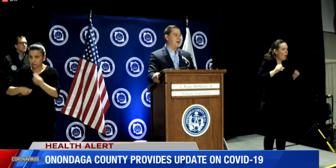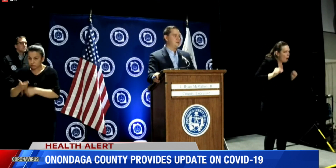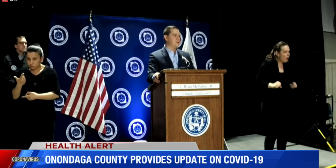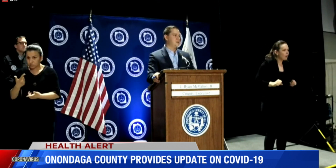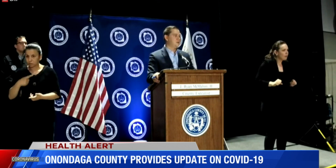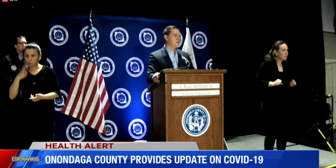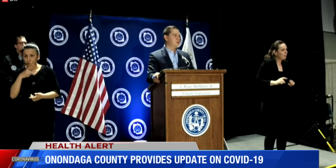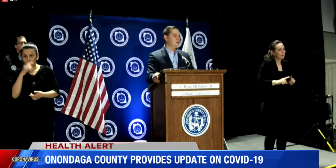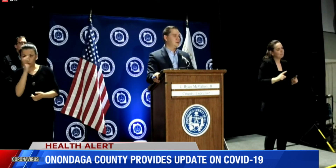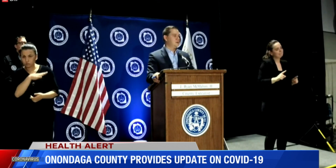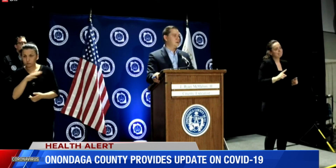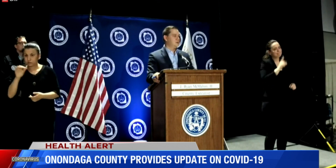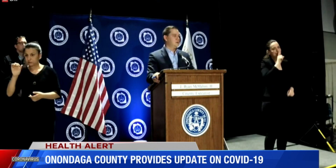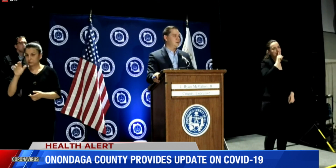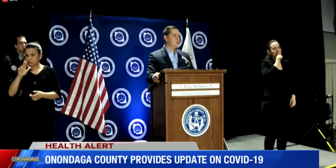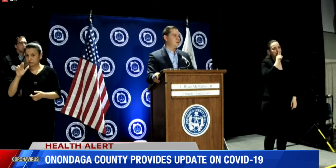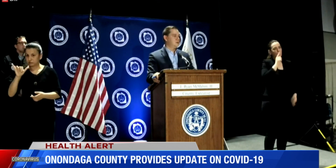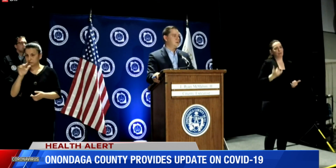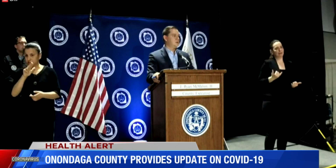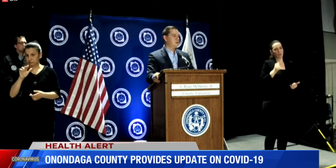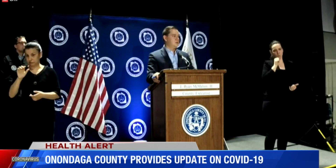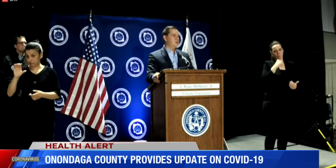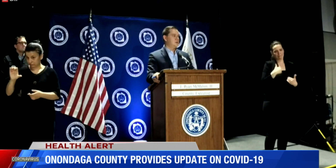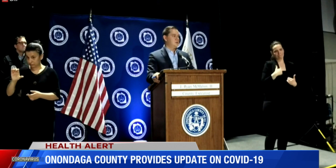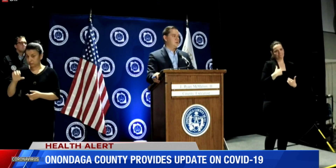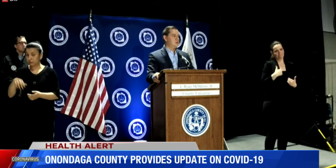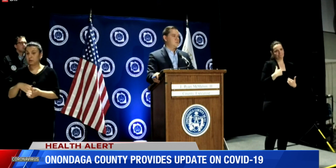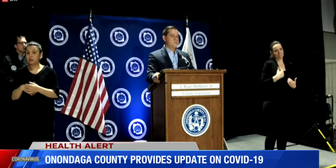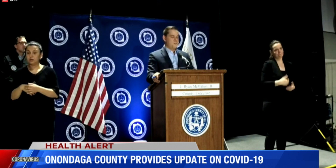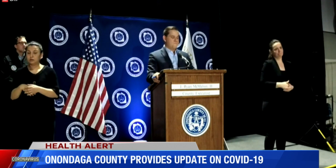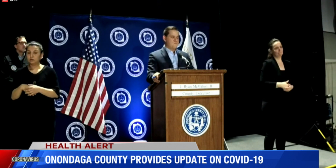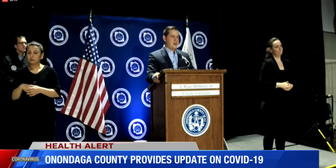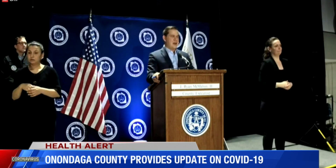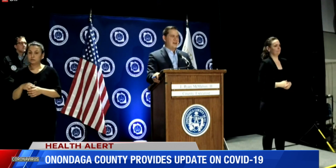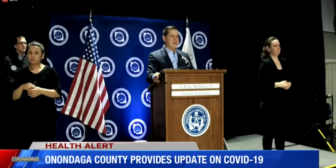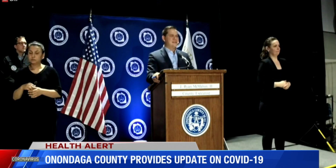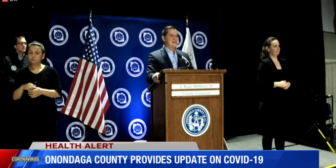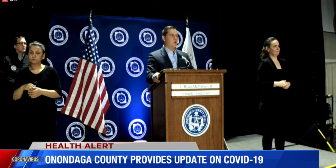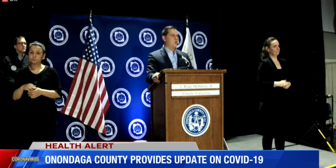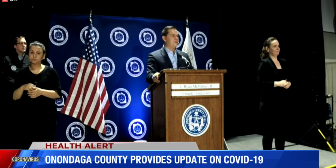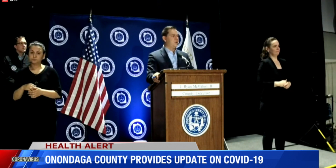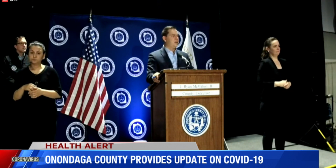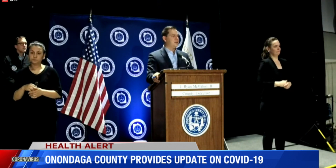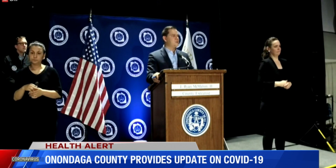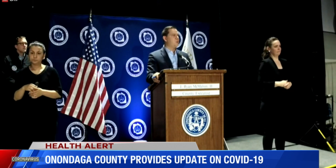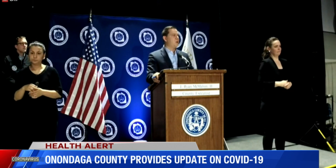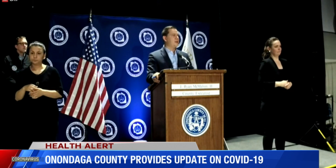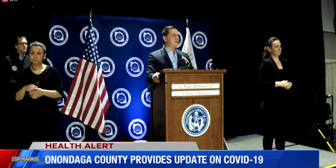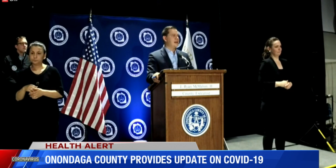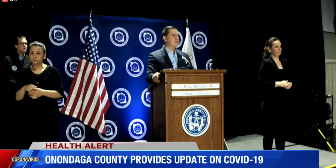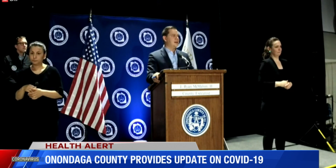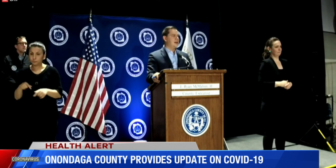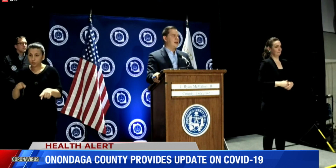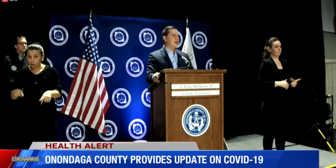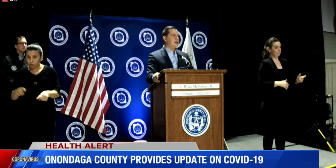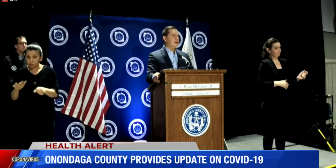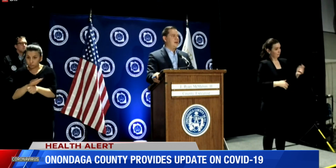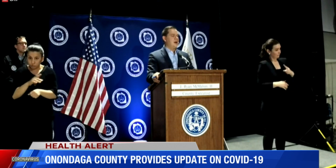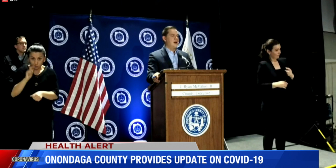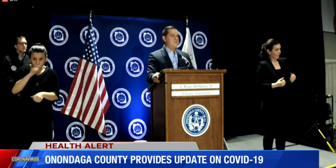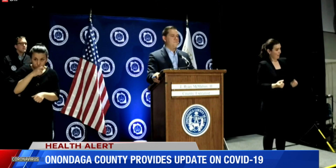that capacity. Is the capacity still day-to-day and week-to-week? I would say it's more week-to-week at this point. It's not